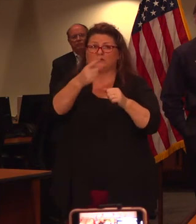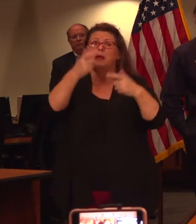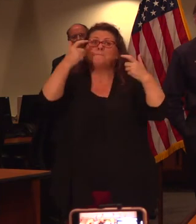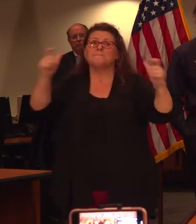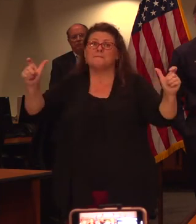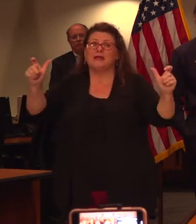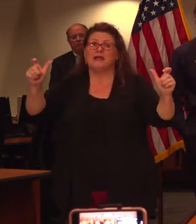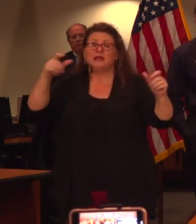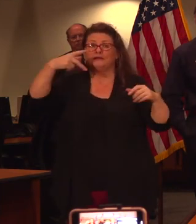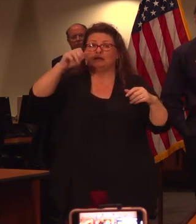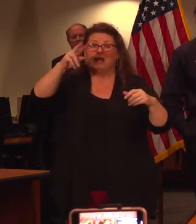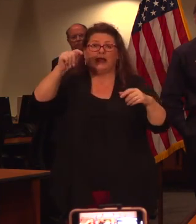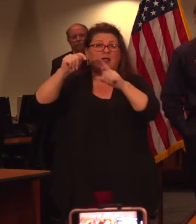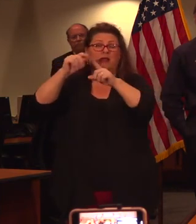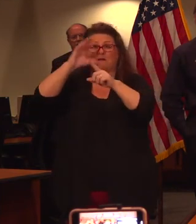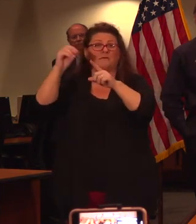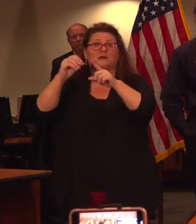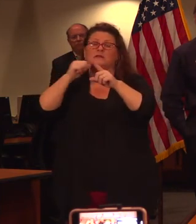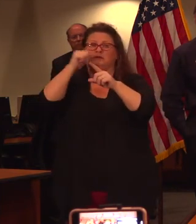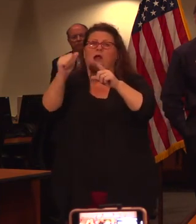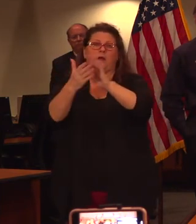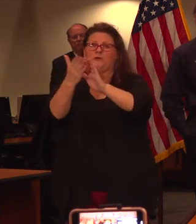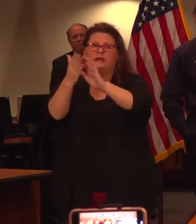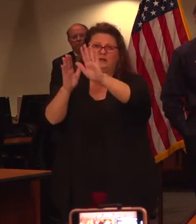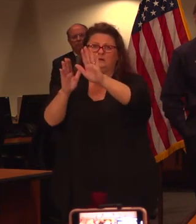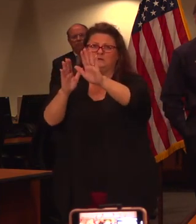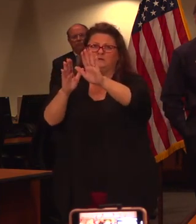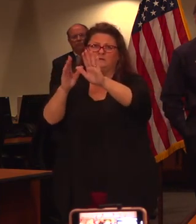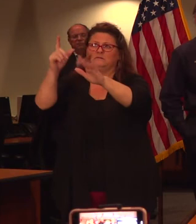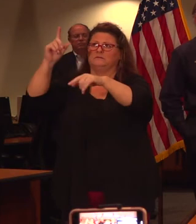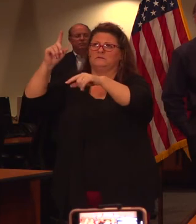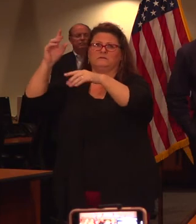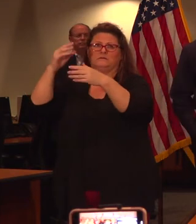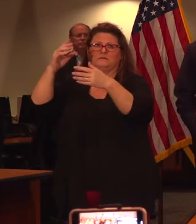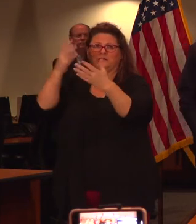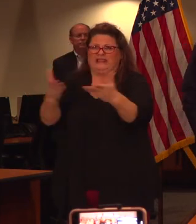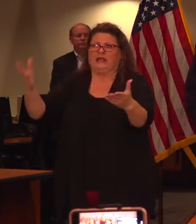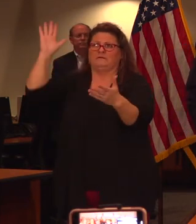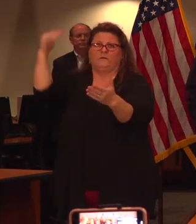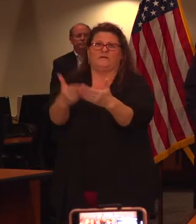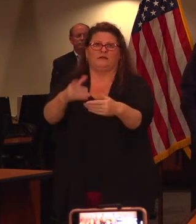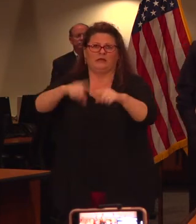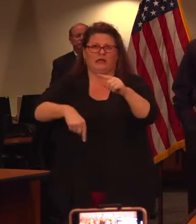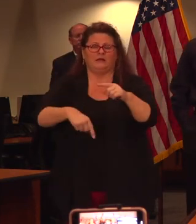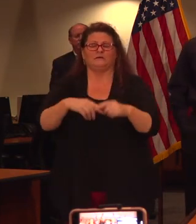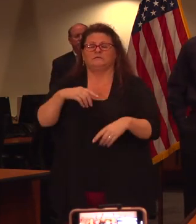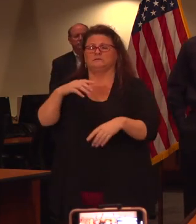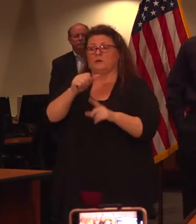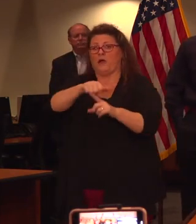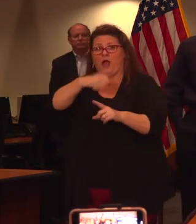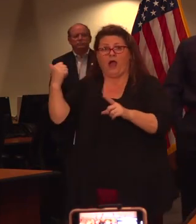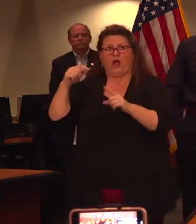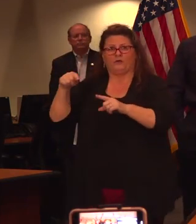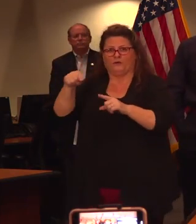supply breaks. Most of the plants have people working in them now to find those pinch points, put in plexi and other things